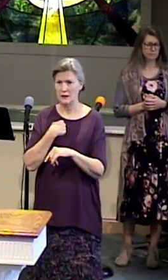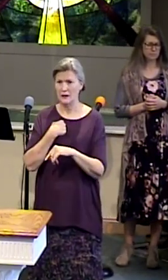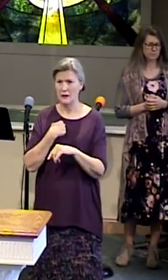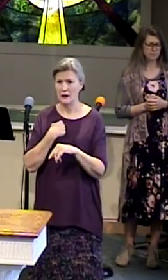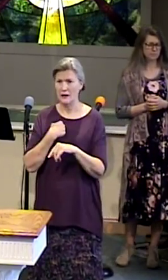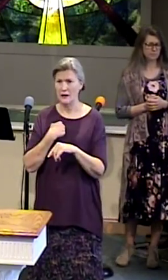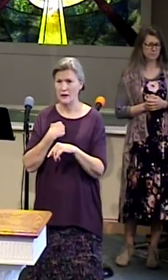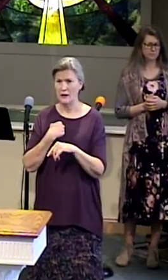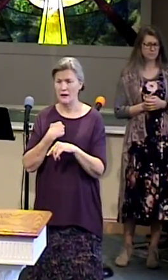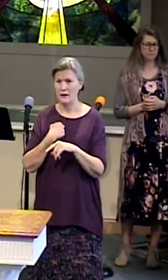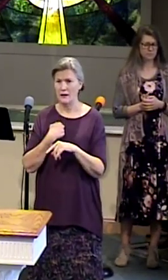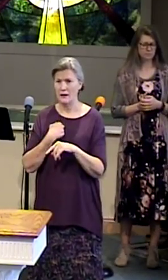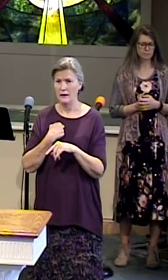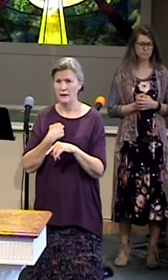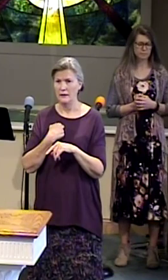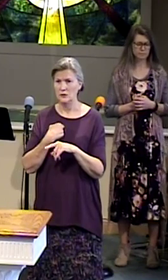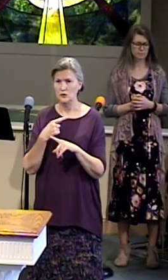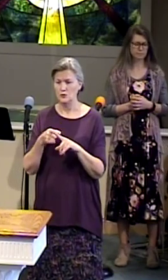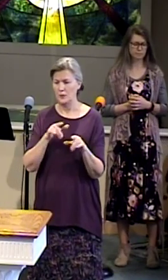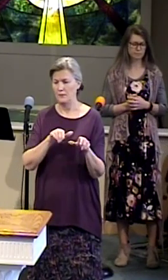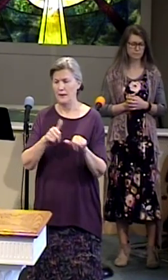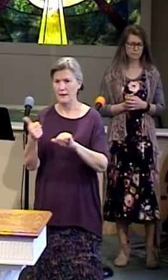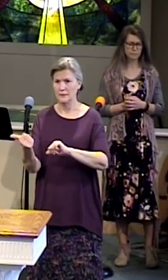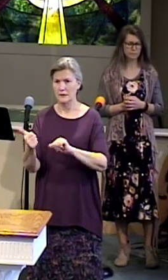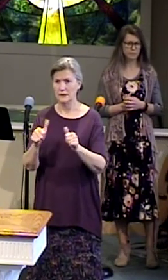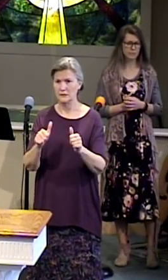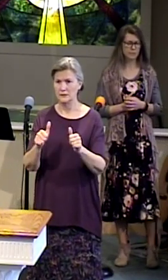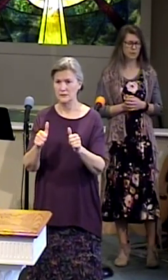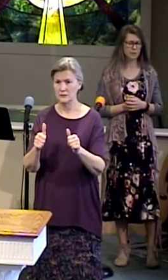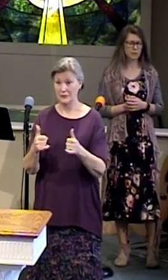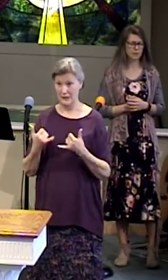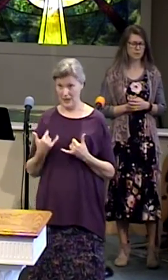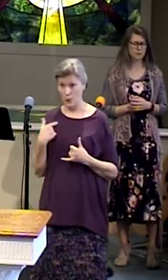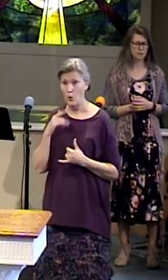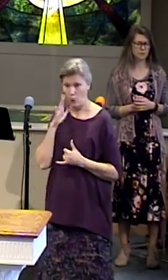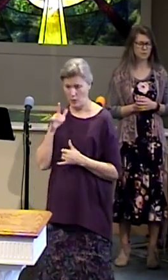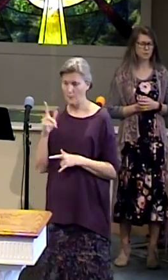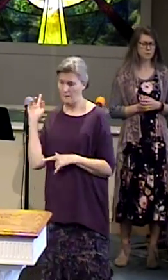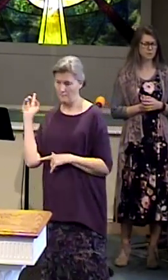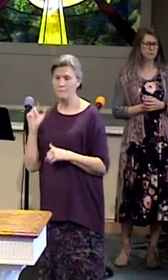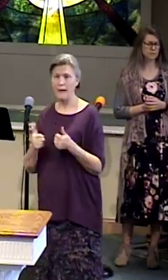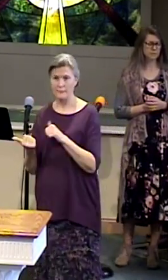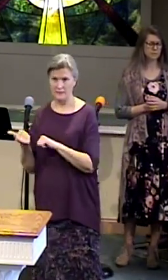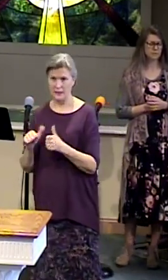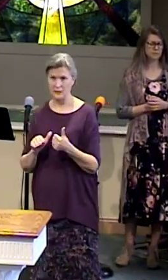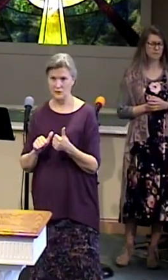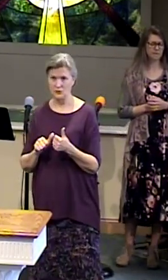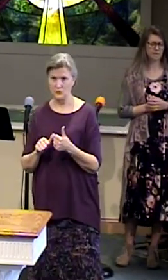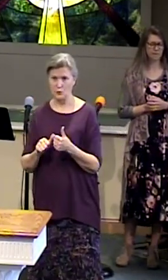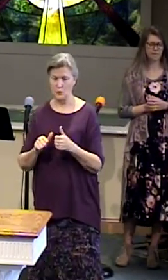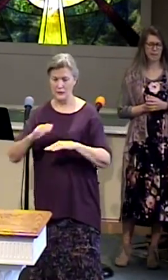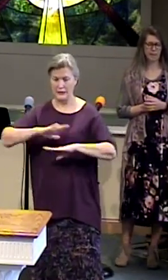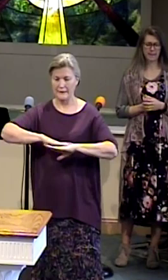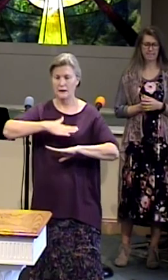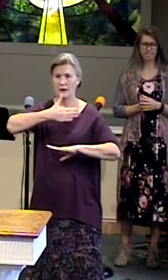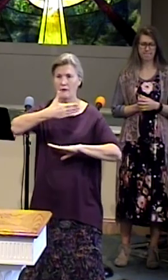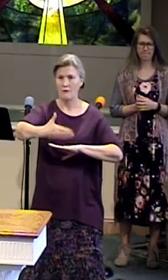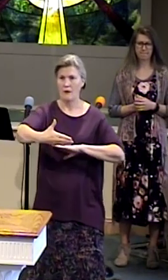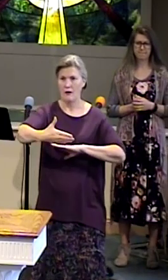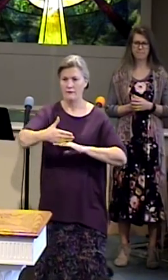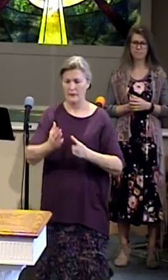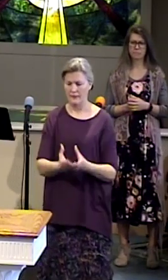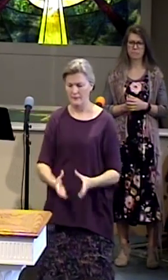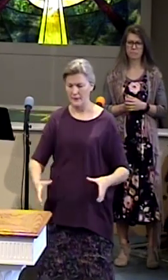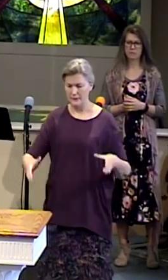being baptized? We're already going to have one baptism today. We're going to take the cover off. So there's